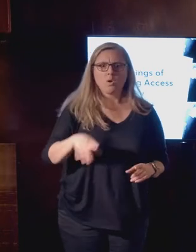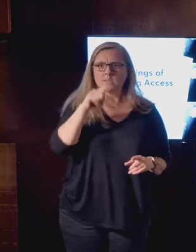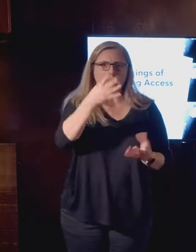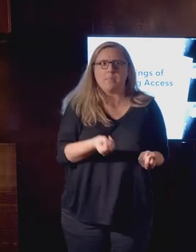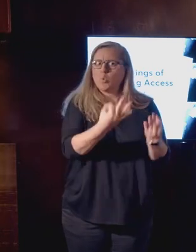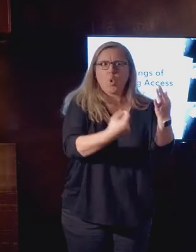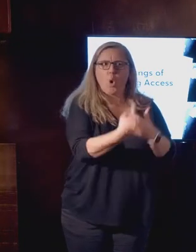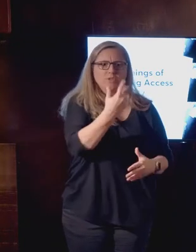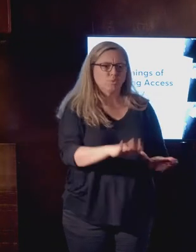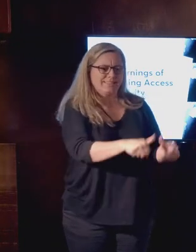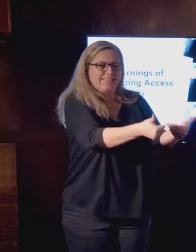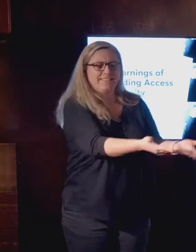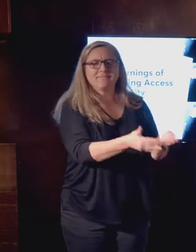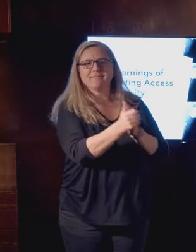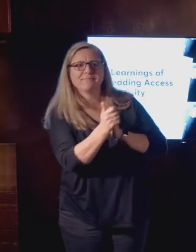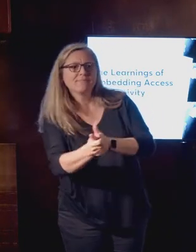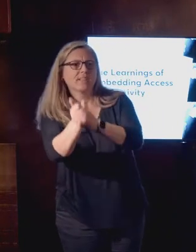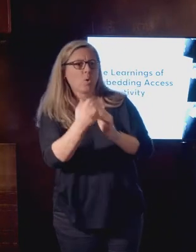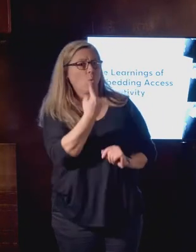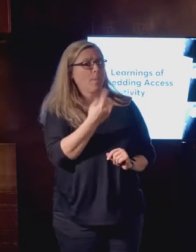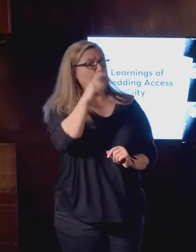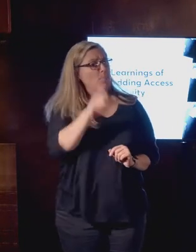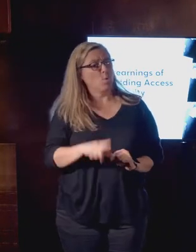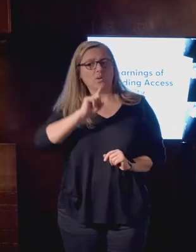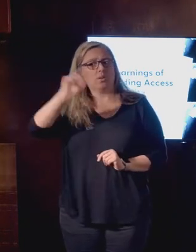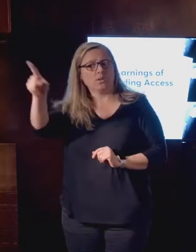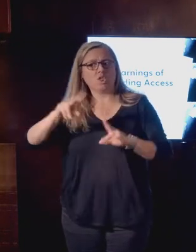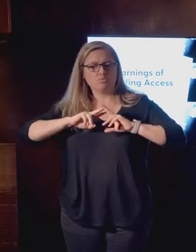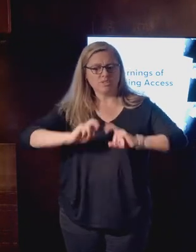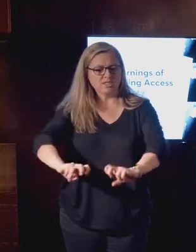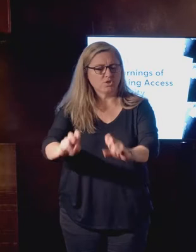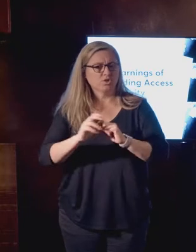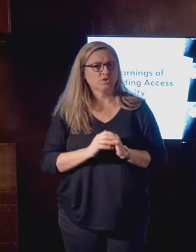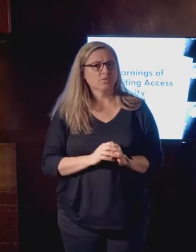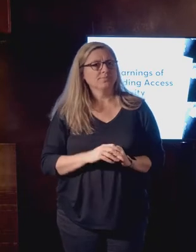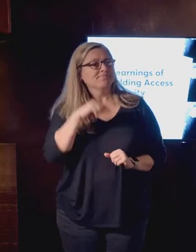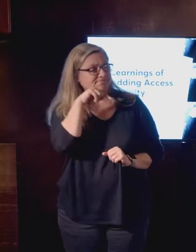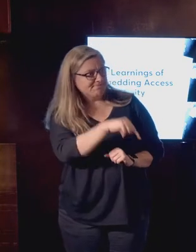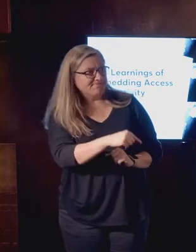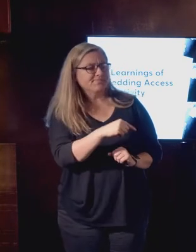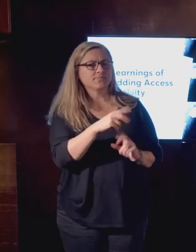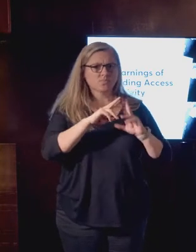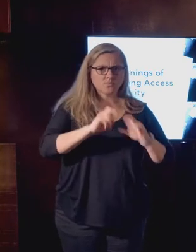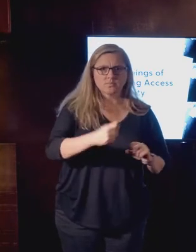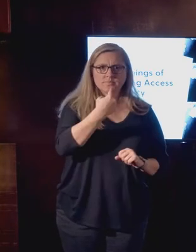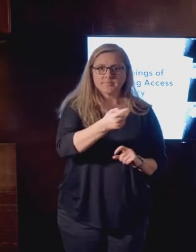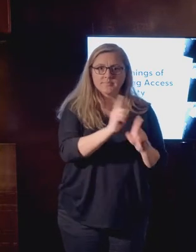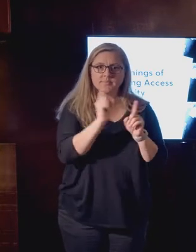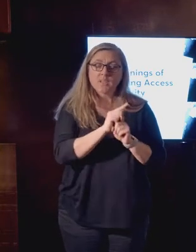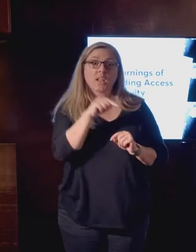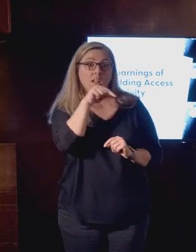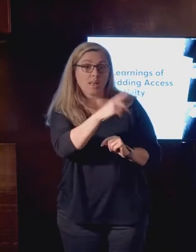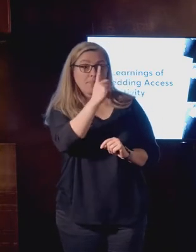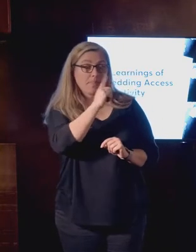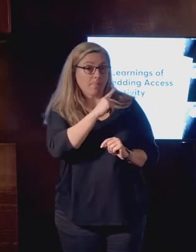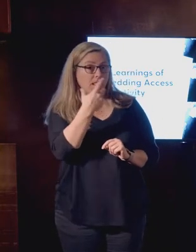was one person who submitted to the research. And the findings also stated that what makes arts accessible and inclusive